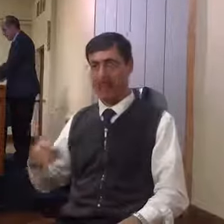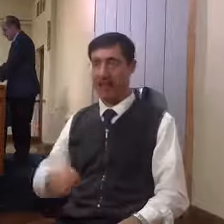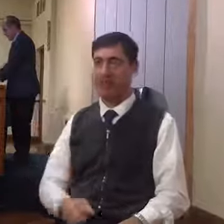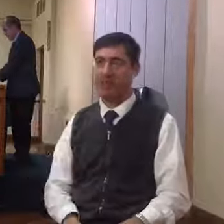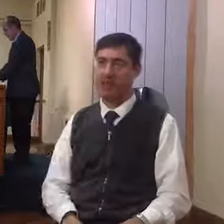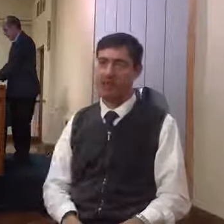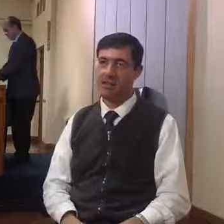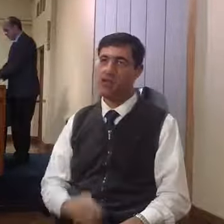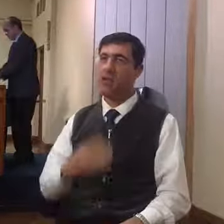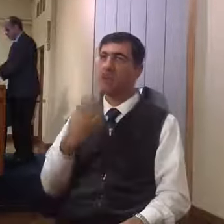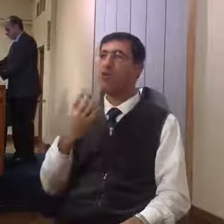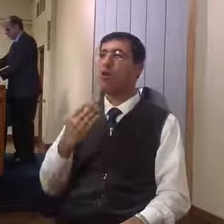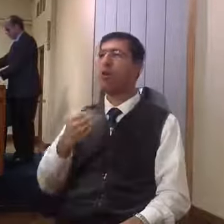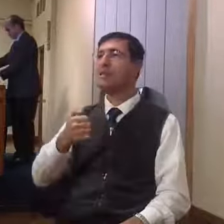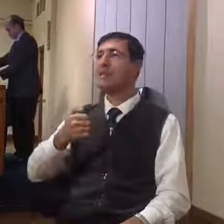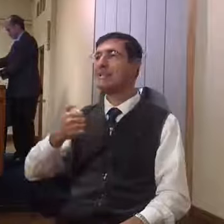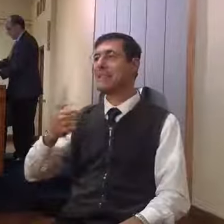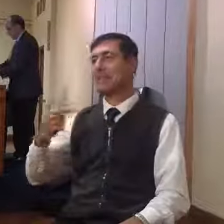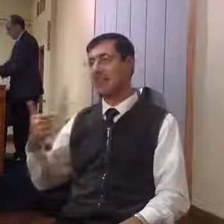467.